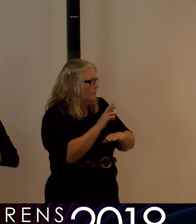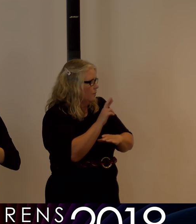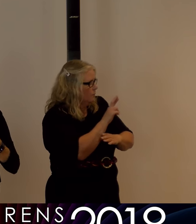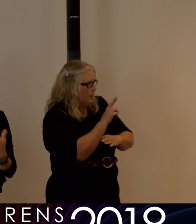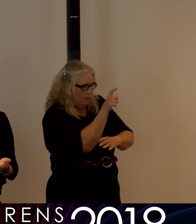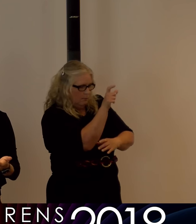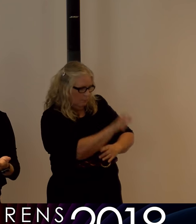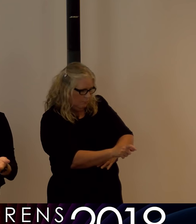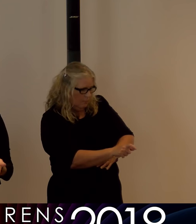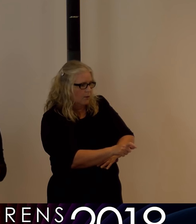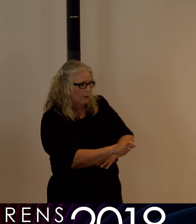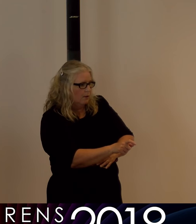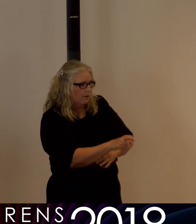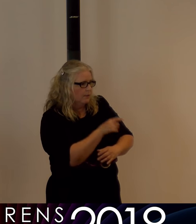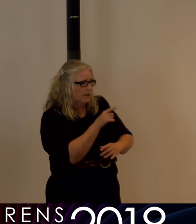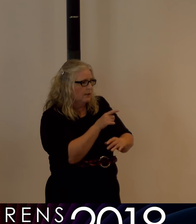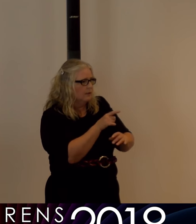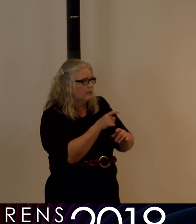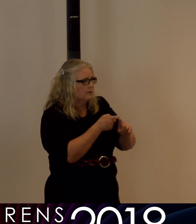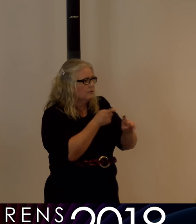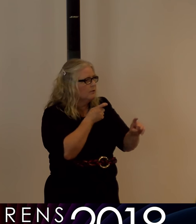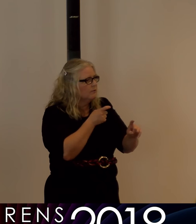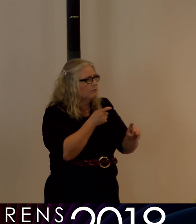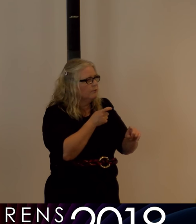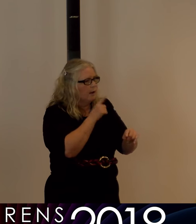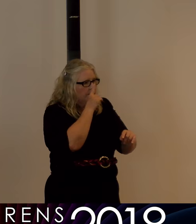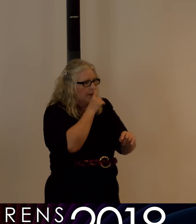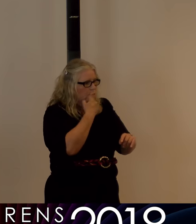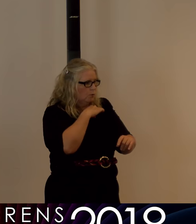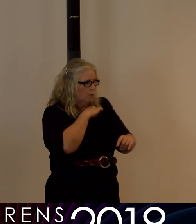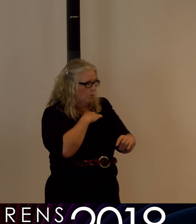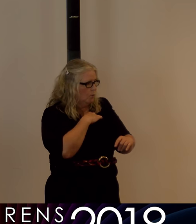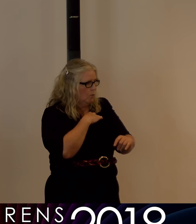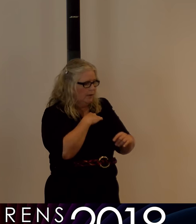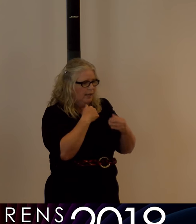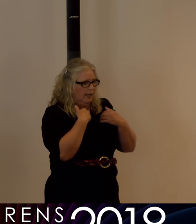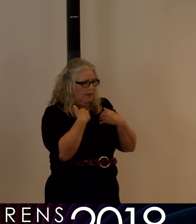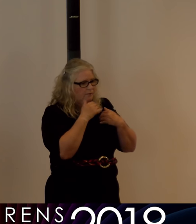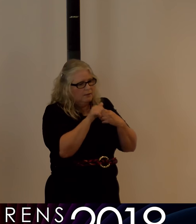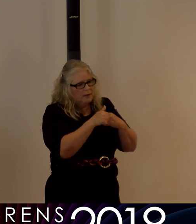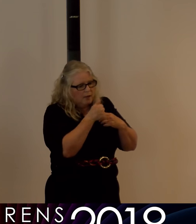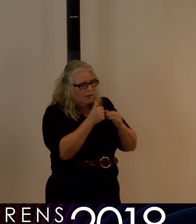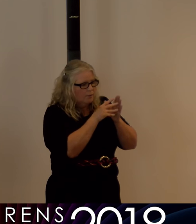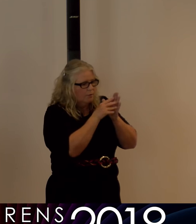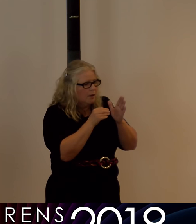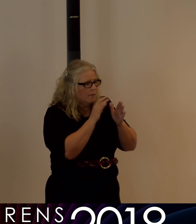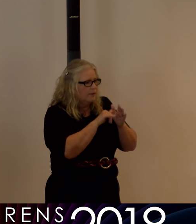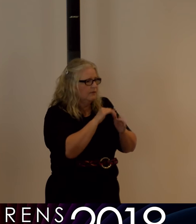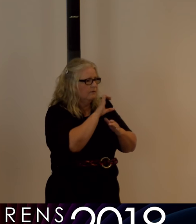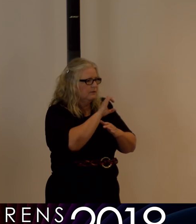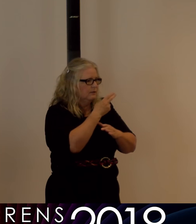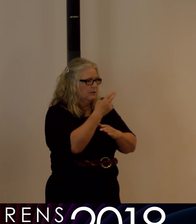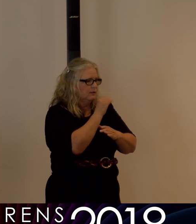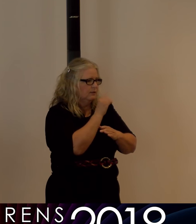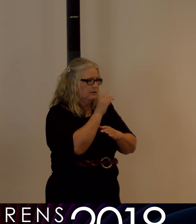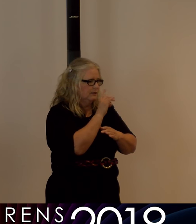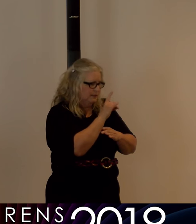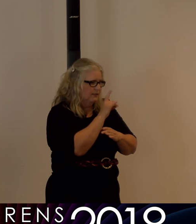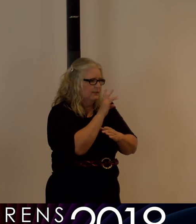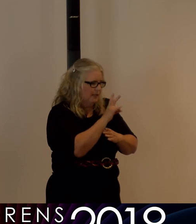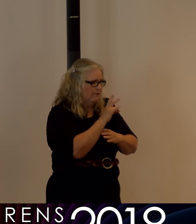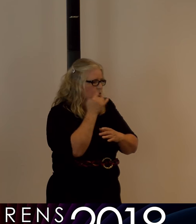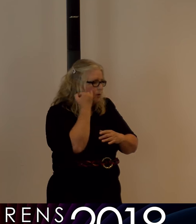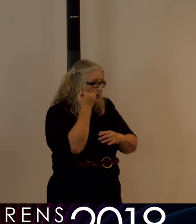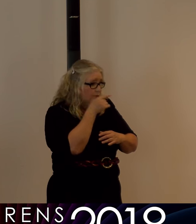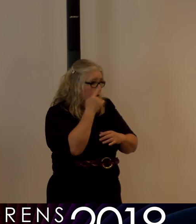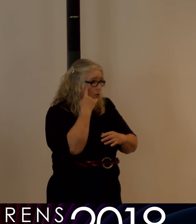we've knocked out that other copy of CHD7. So if you think of the mouse in the middle as equivalent to a